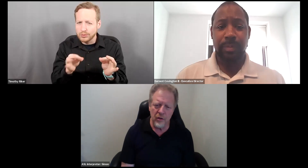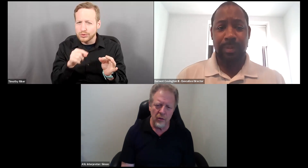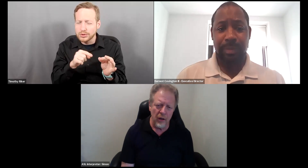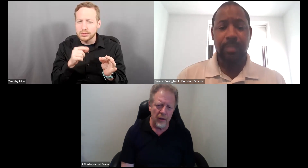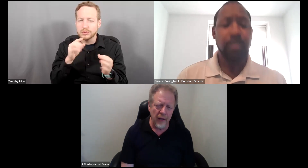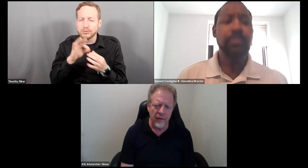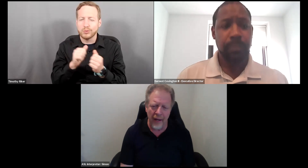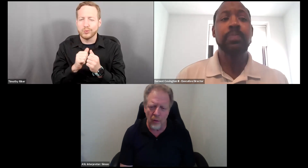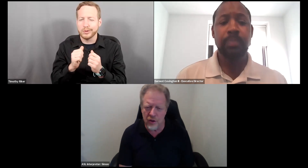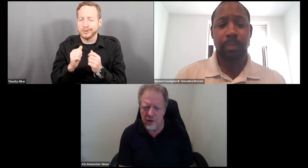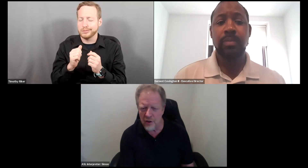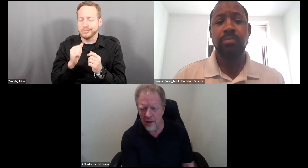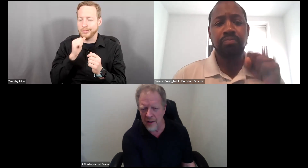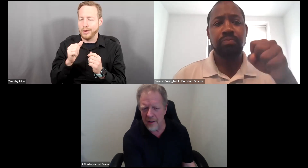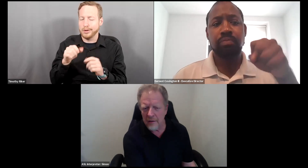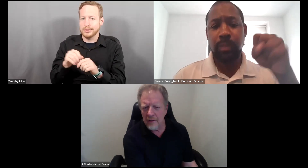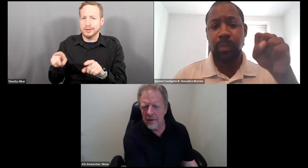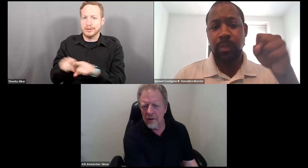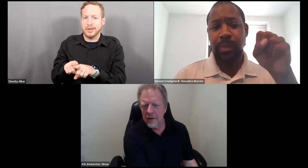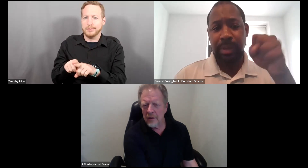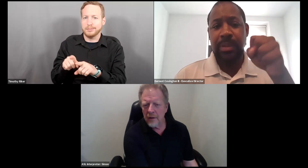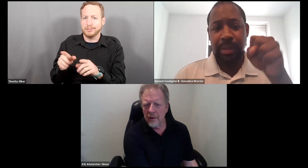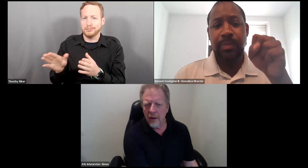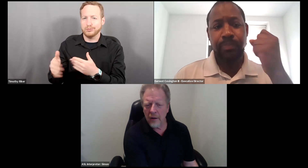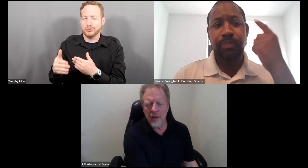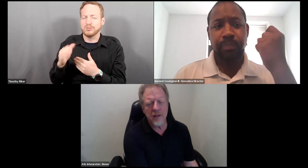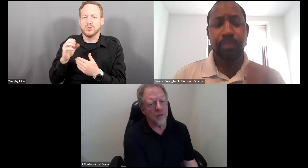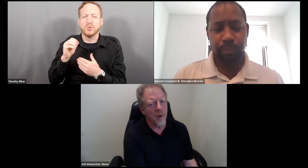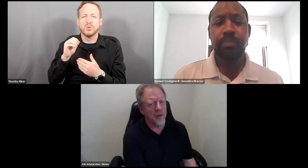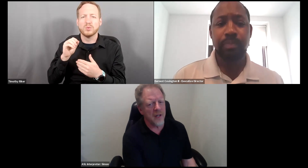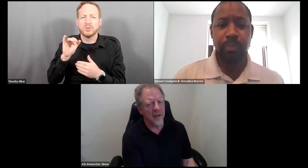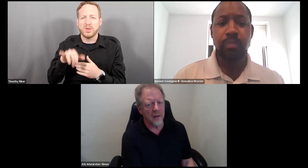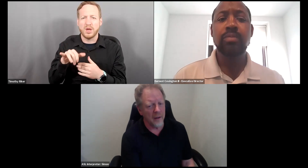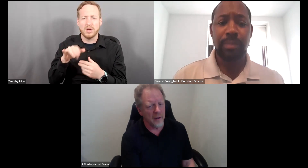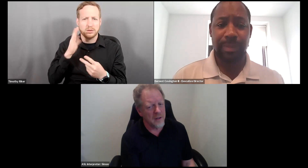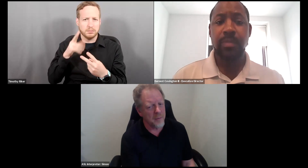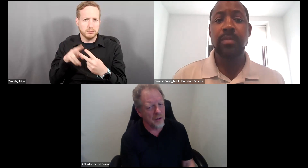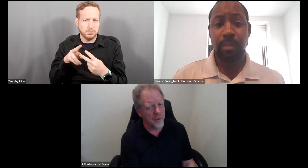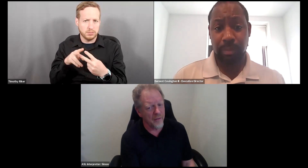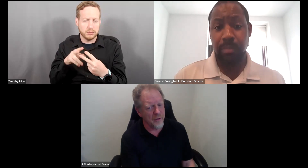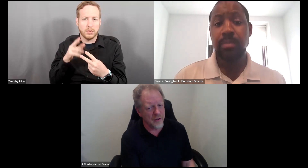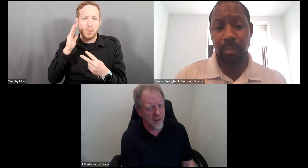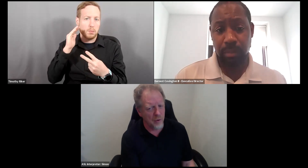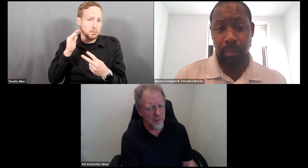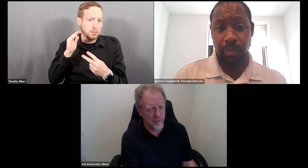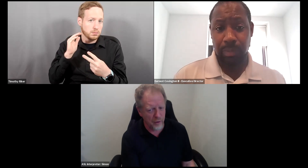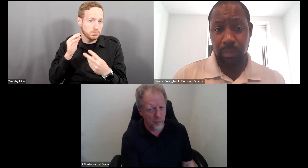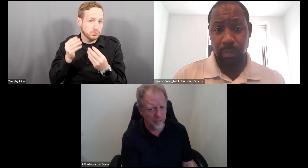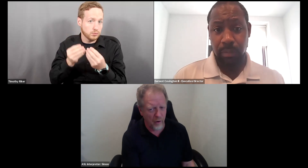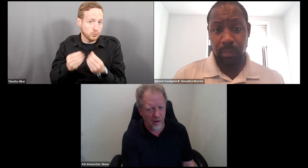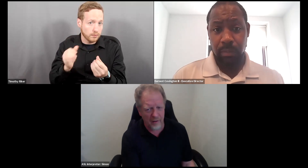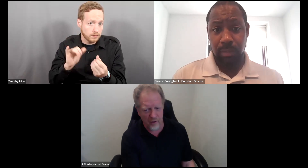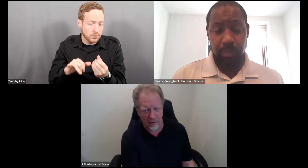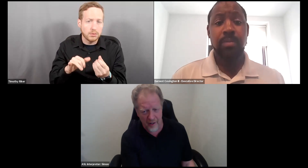and also how the language is inserted in there? Okay, because you have to remember, it's not, you know, this is about the 2 individuals in the same room and so forth